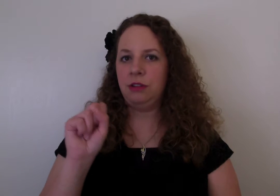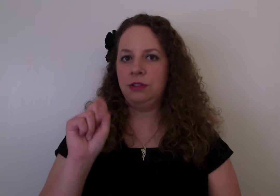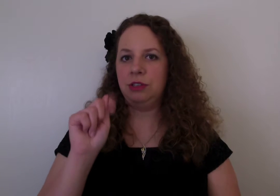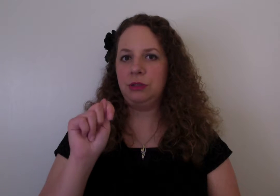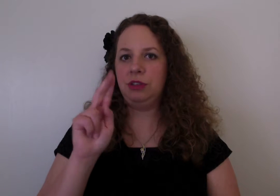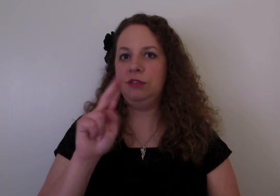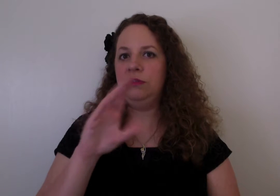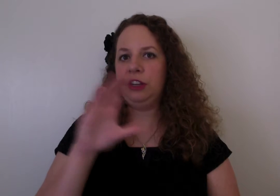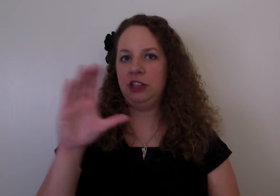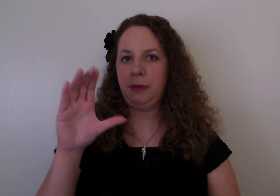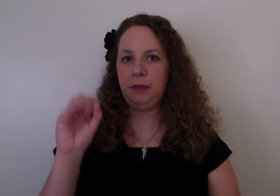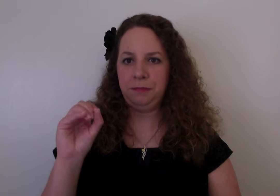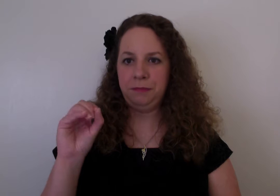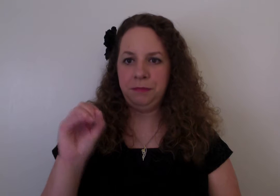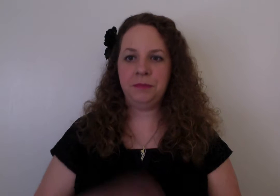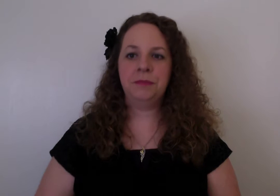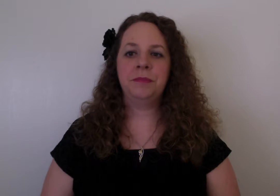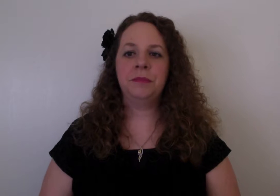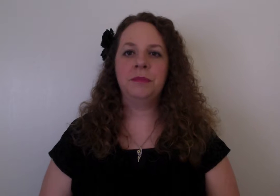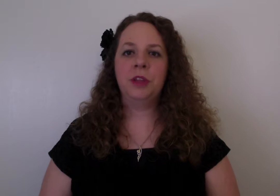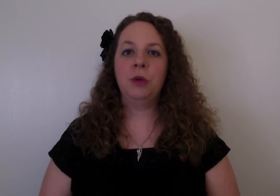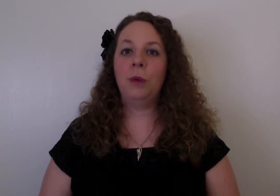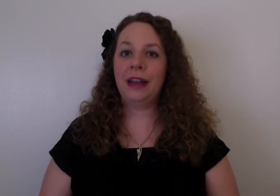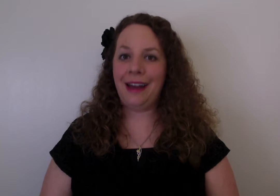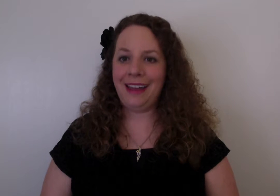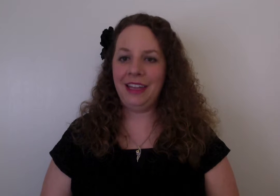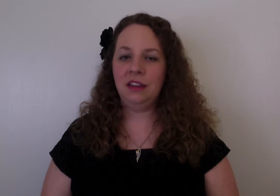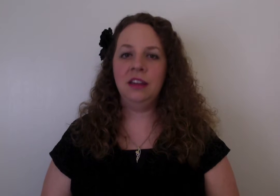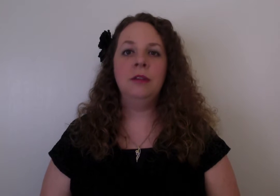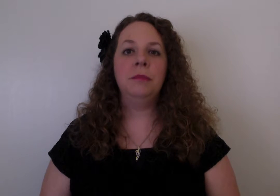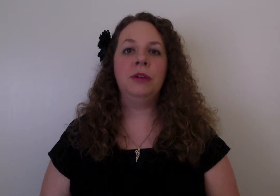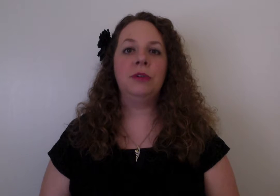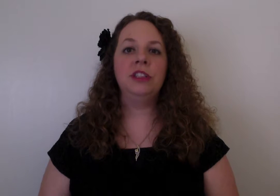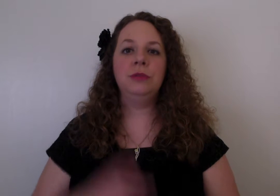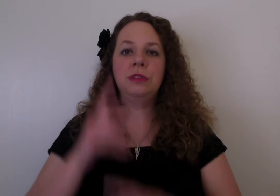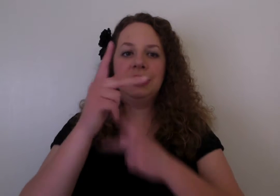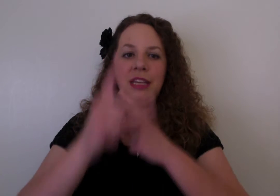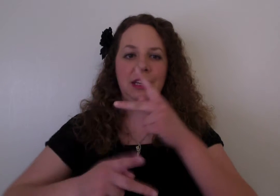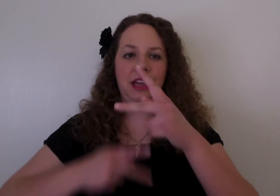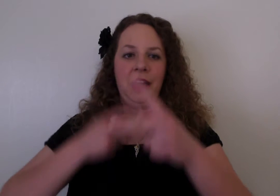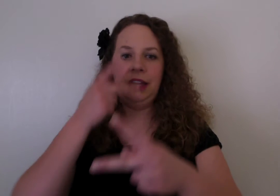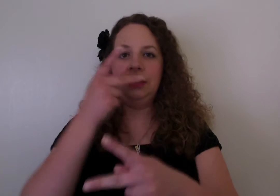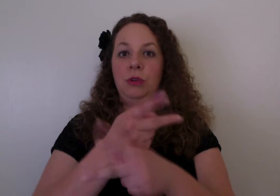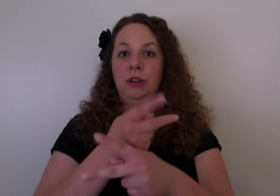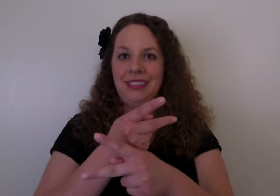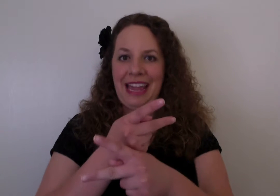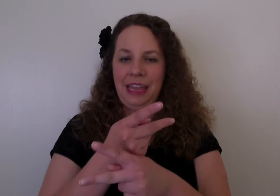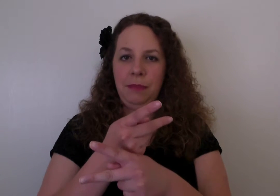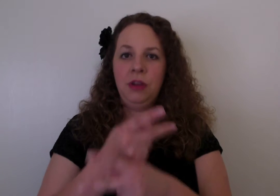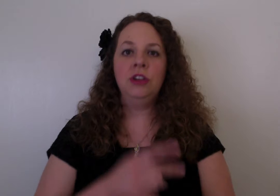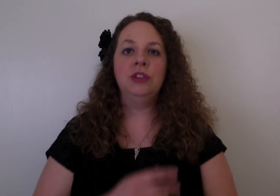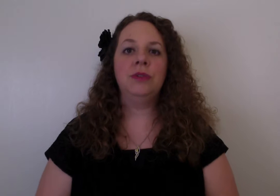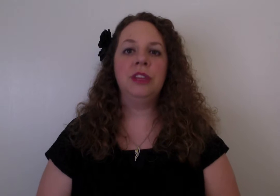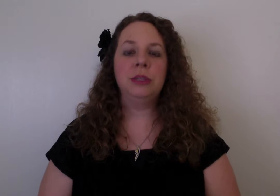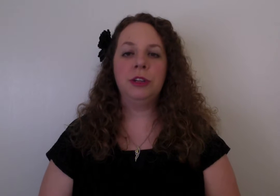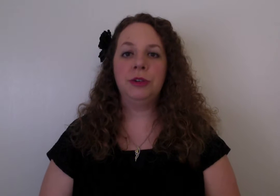also just going to fingerspell. What kind, but you're going to use the sign kind or type, so this one you're